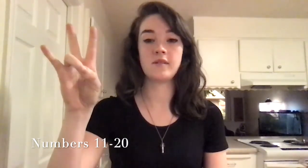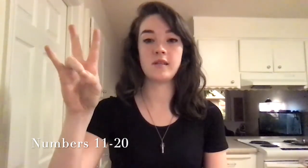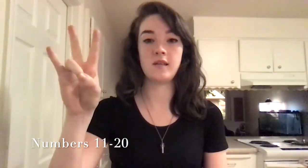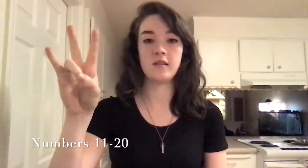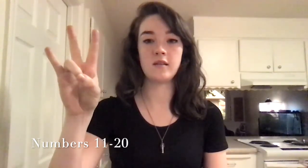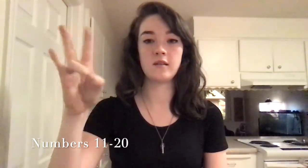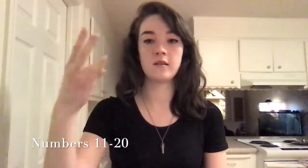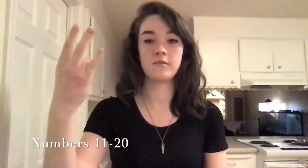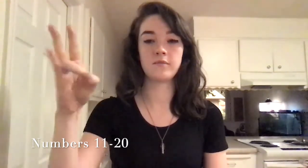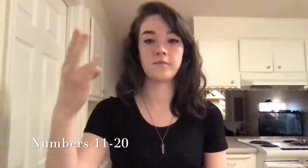17,